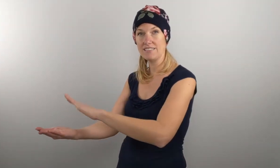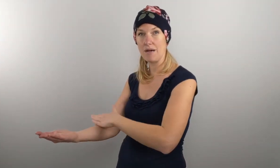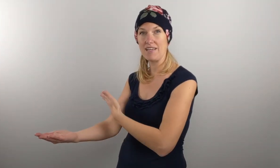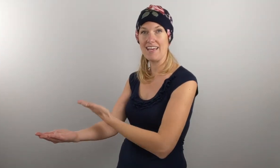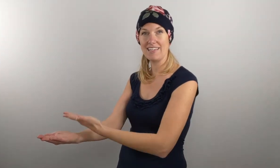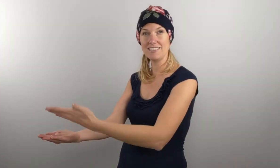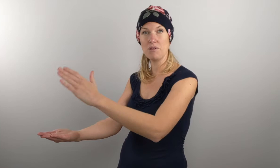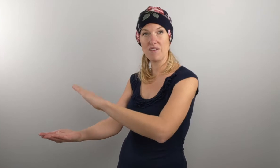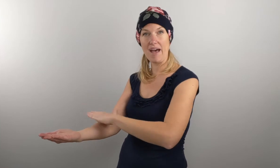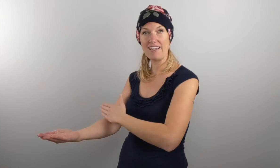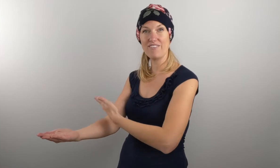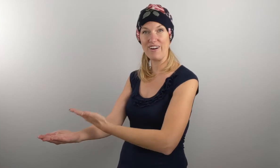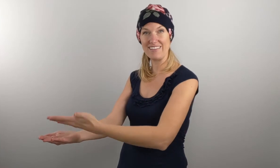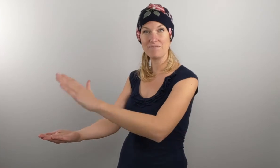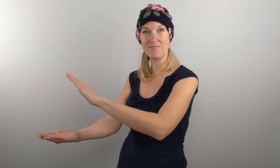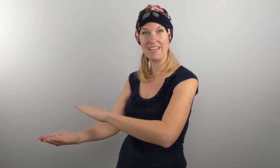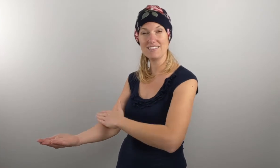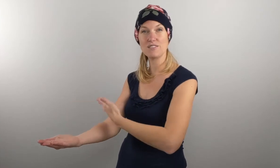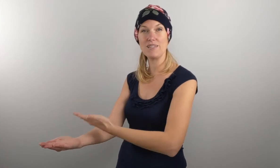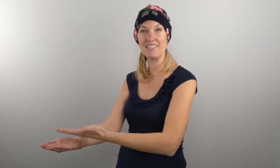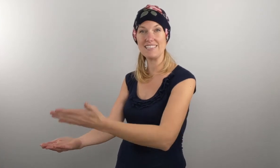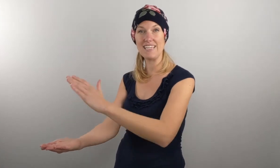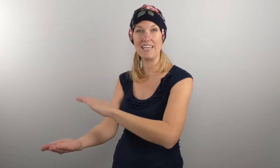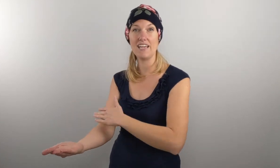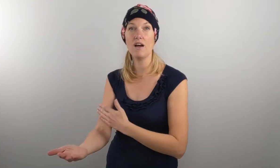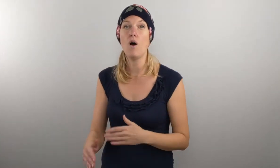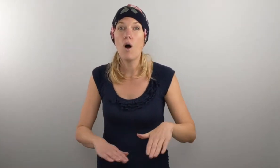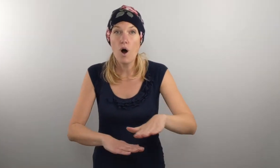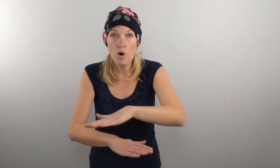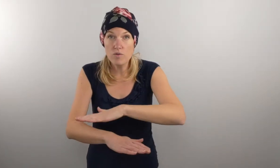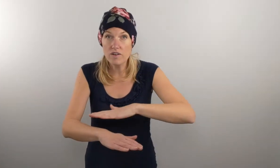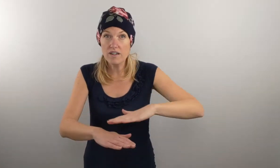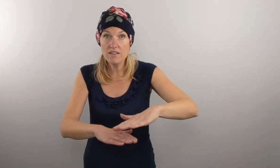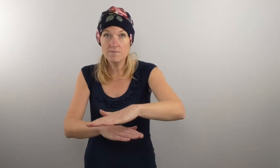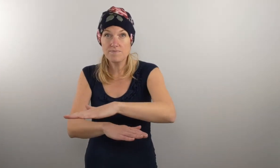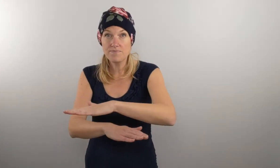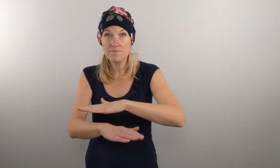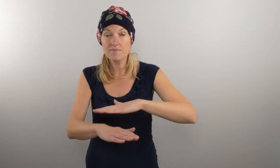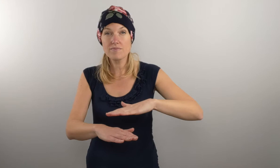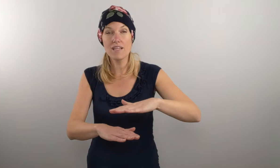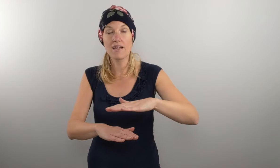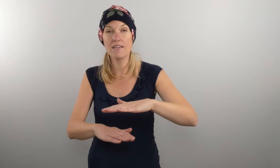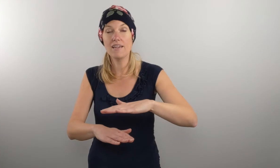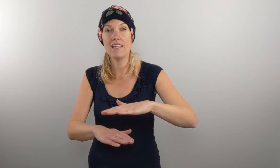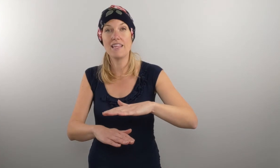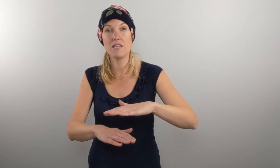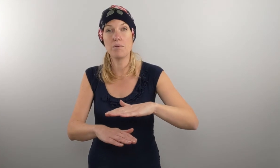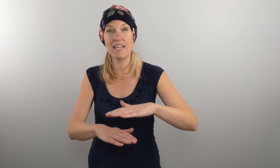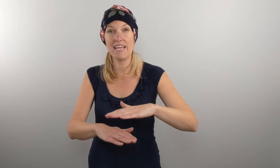dominant hand is moving back and forth. Okay, sweetly singing over. Okay, and then the